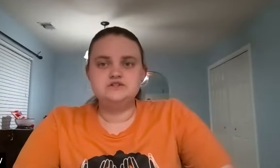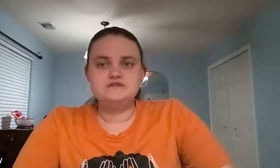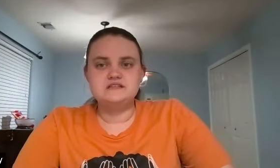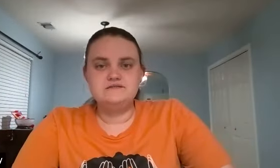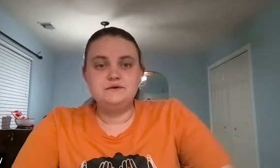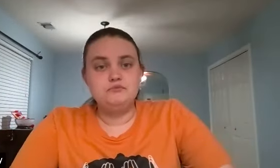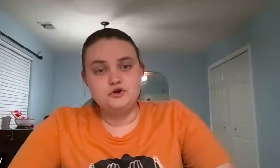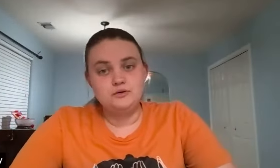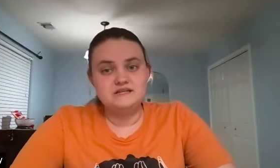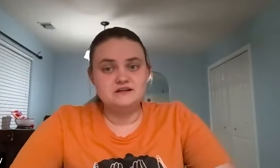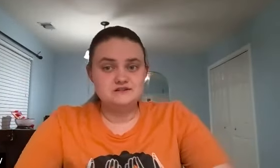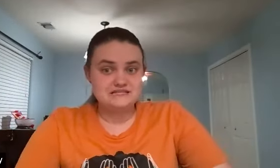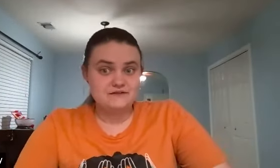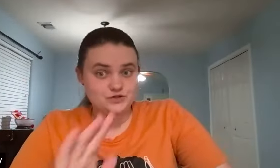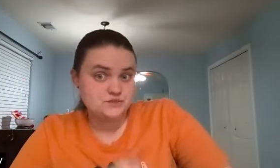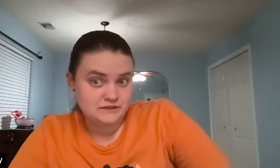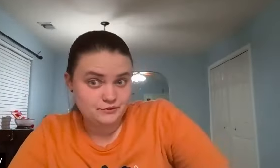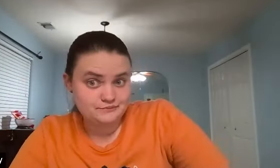So the sign for broom is also the sign for sweep.